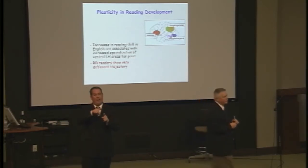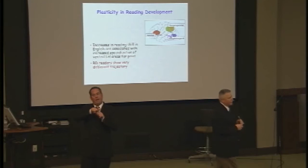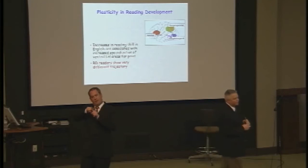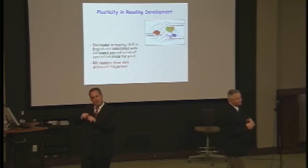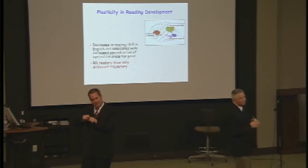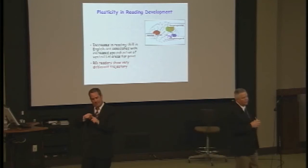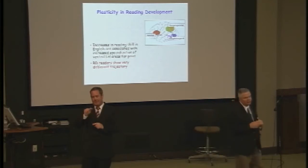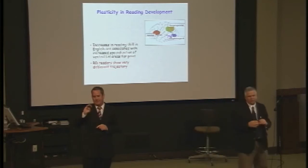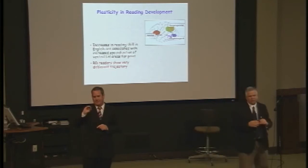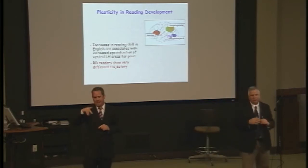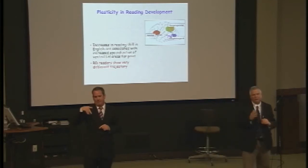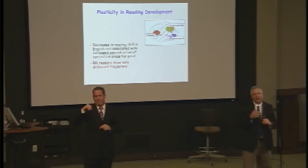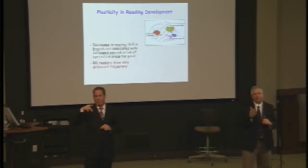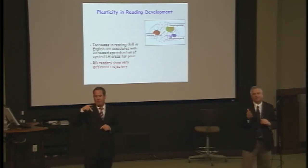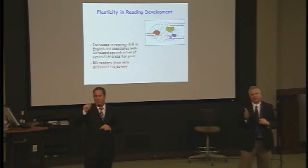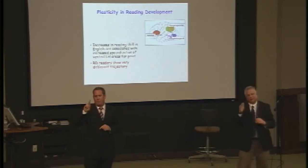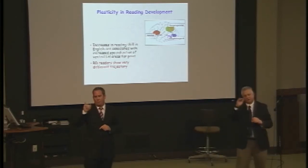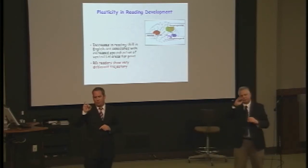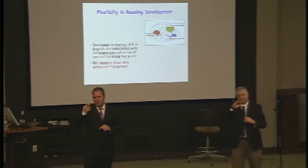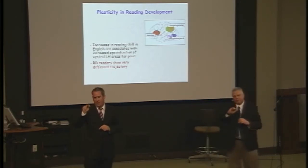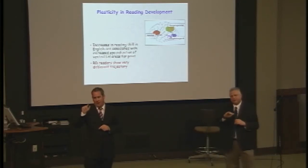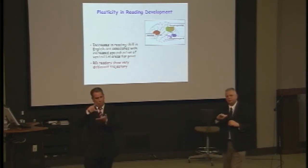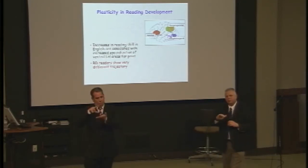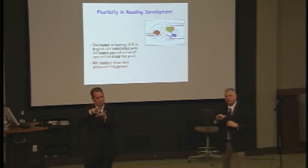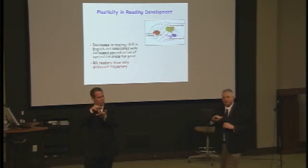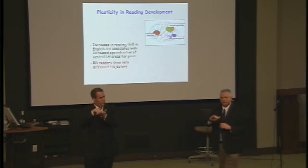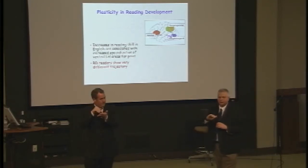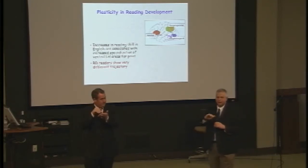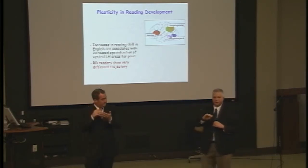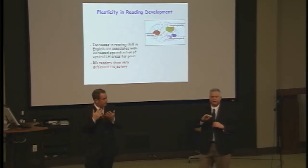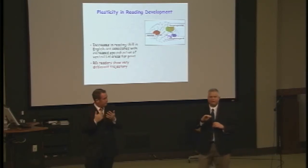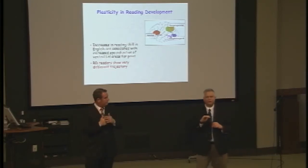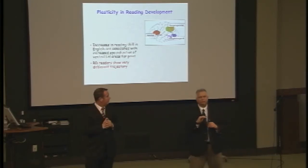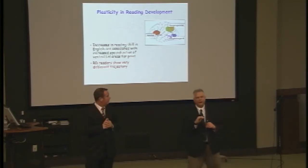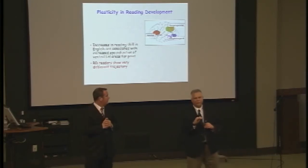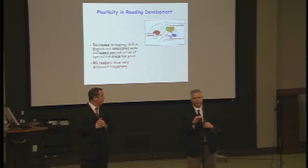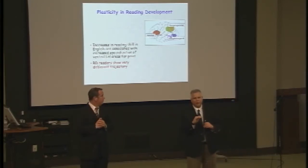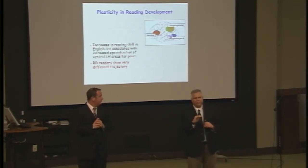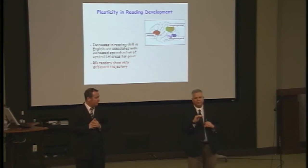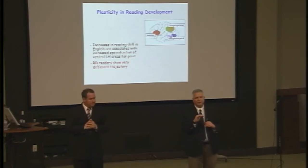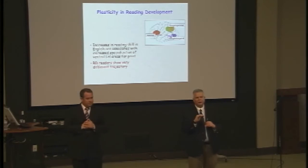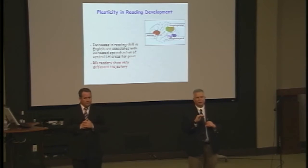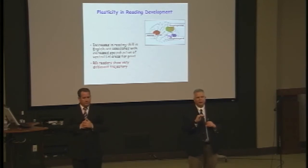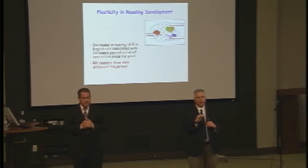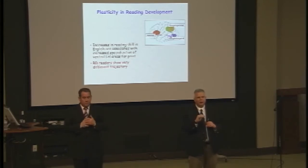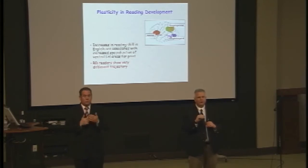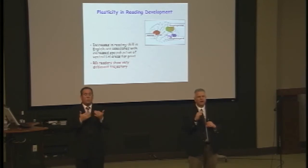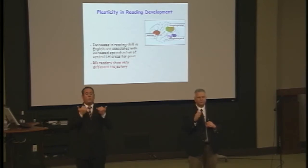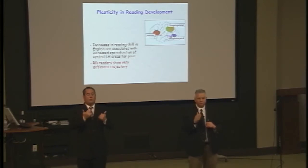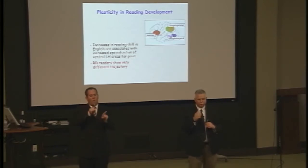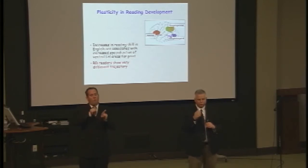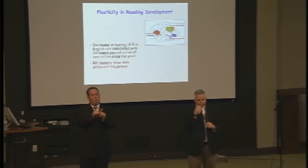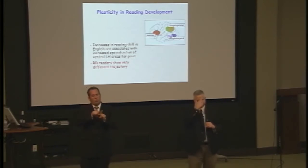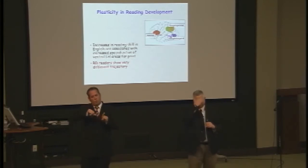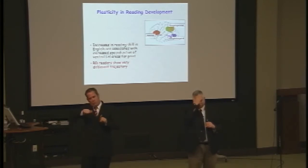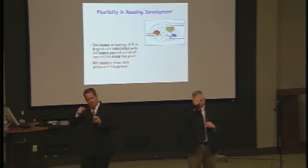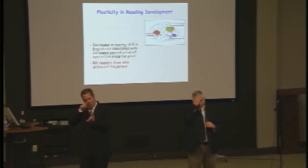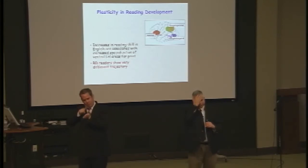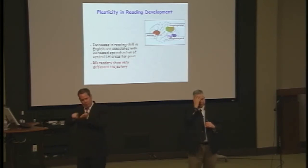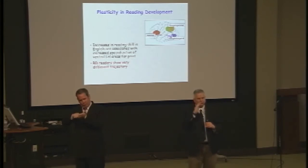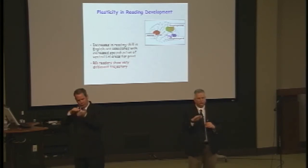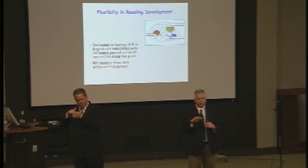visual pathway. There have been other studies that have shown this increased shift to the ventral pathway. James Booth,